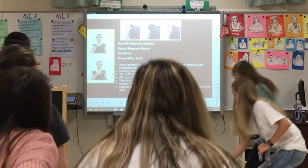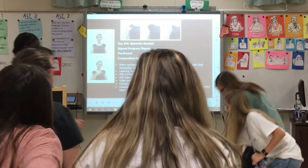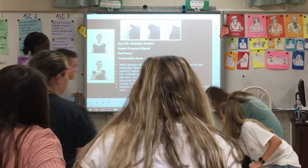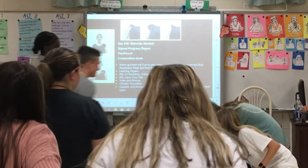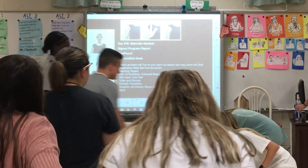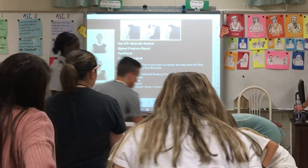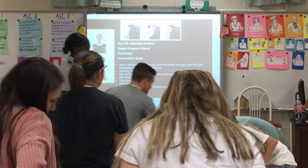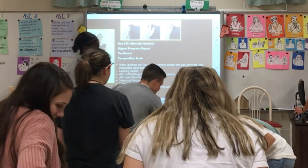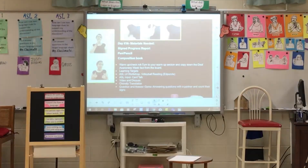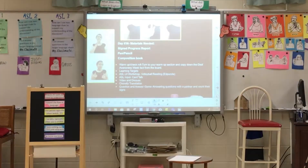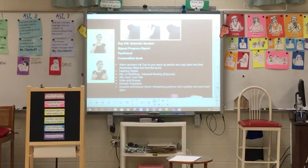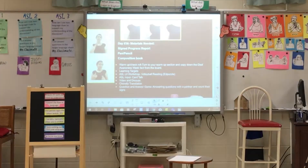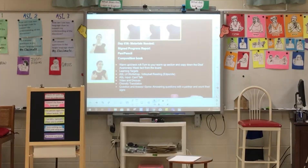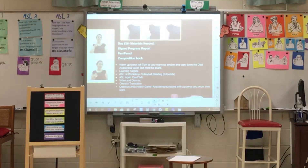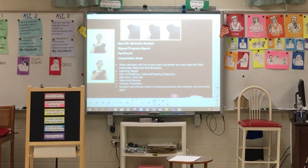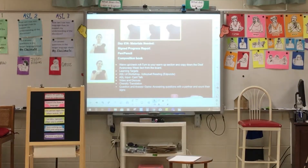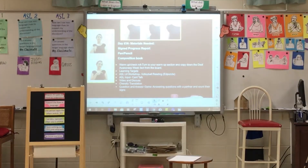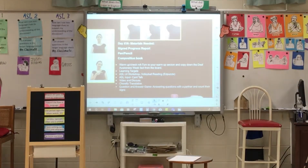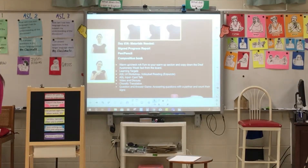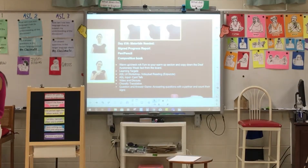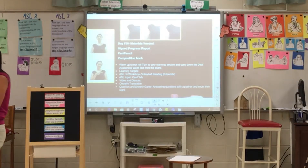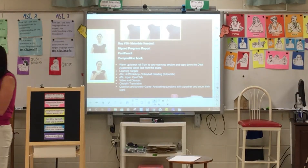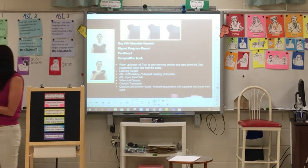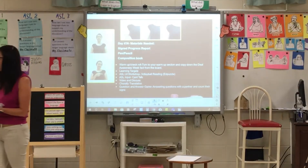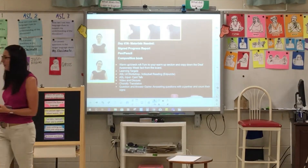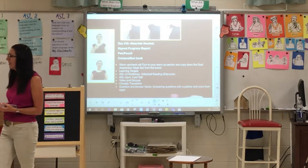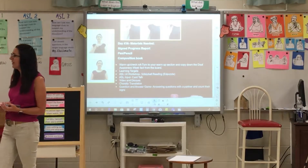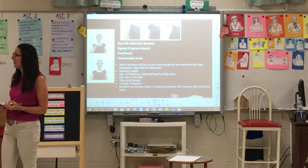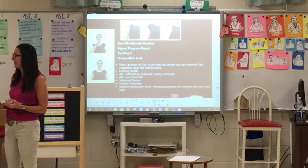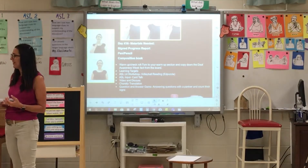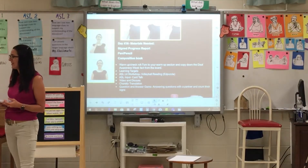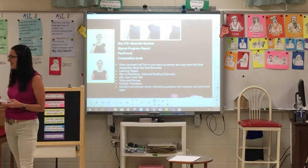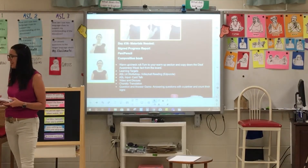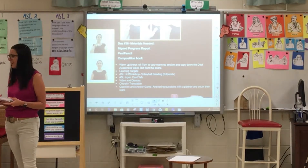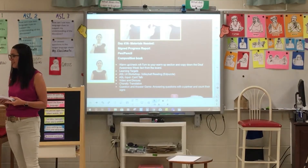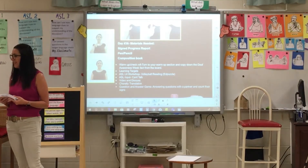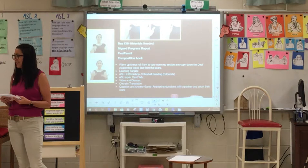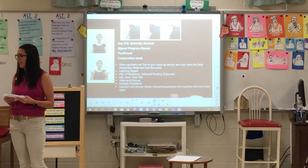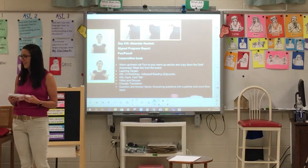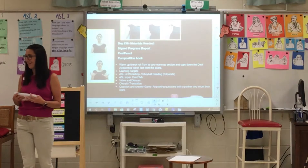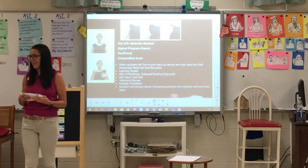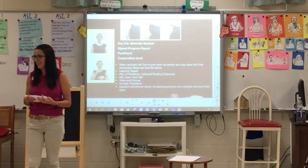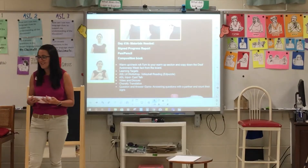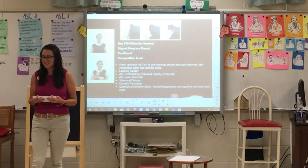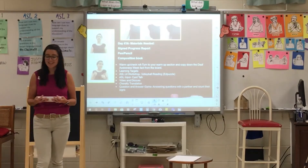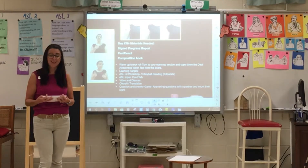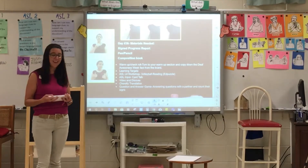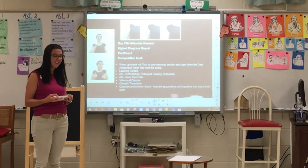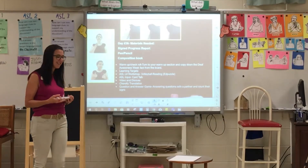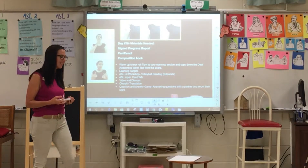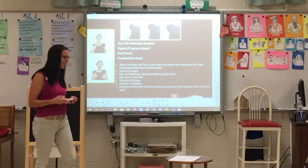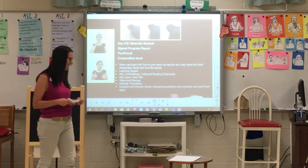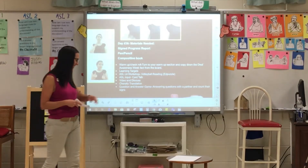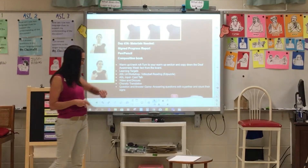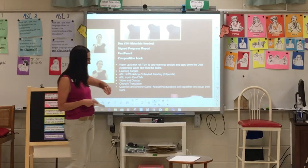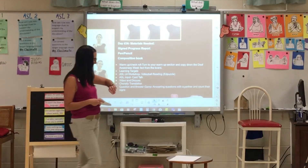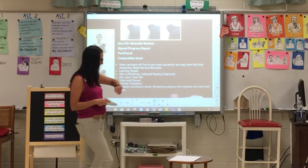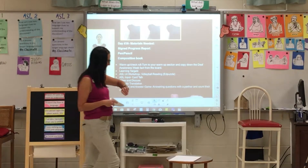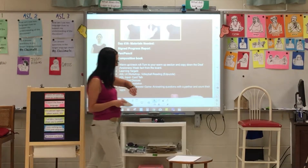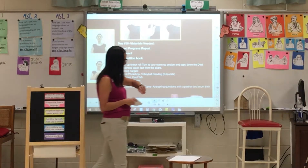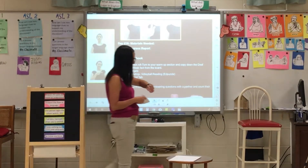marker. I turned around, and when I turned around while I was sleeping, I had hit the wall and woke up, and I was like, damn it, it's 2 o'clock in the morning. I'm like,